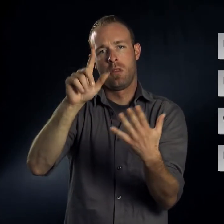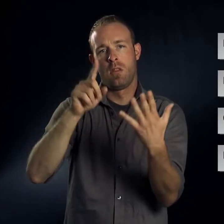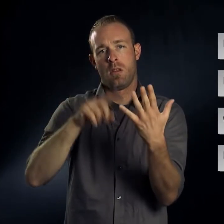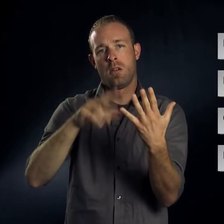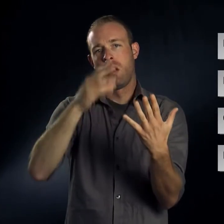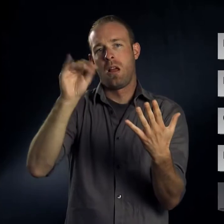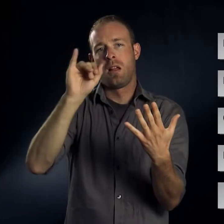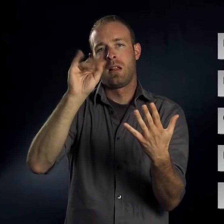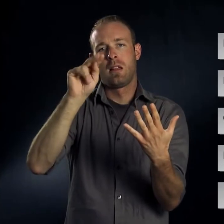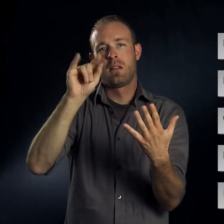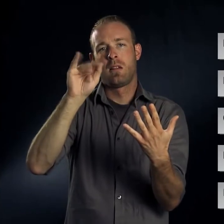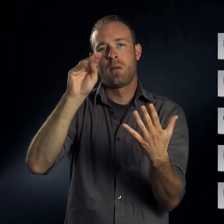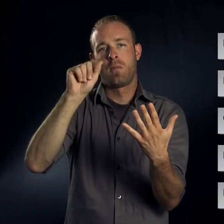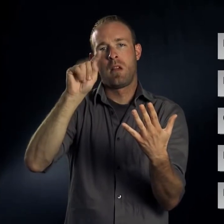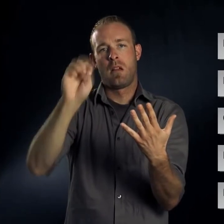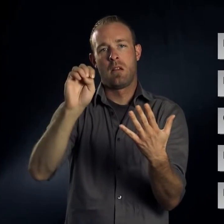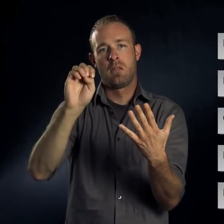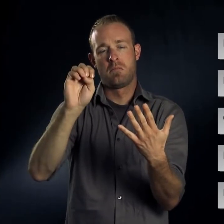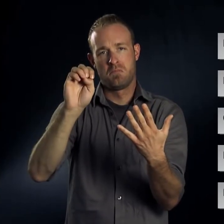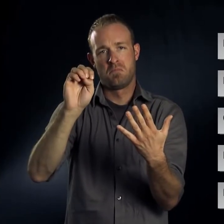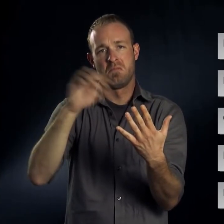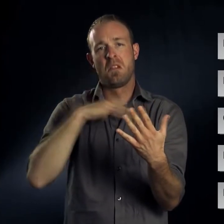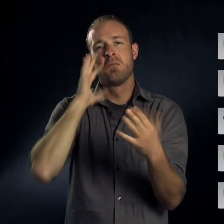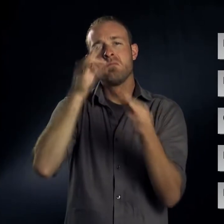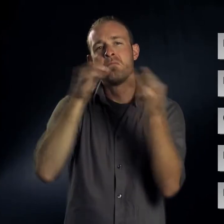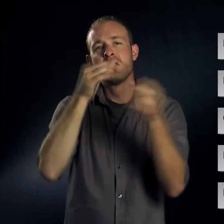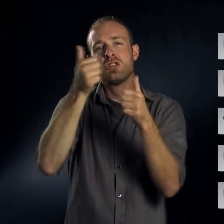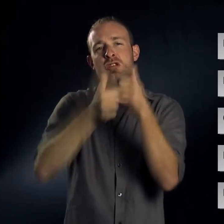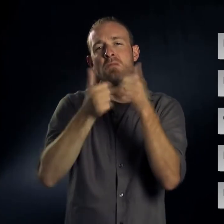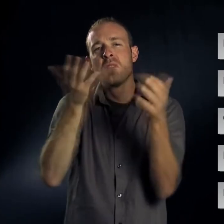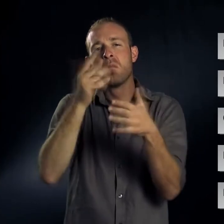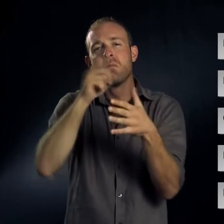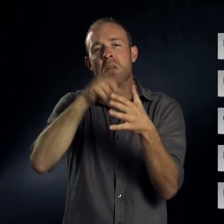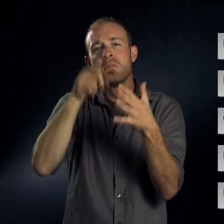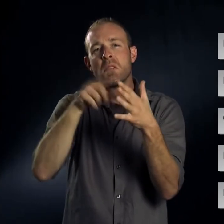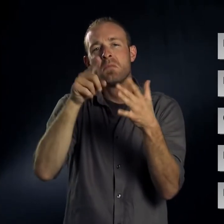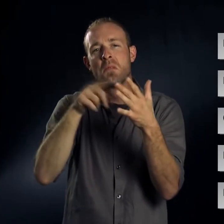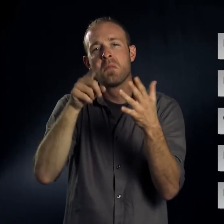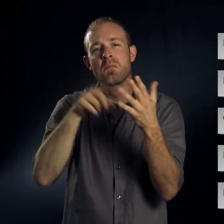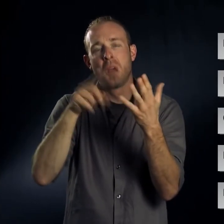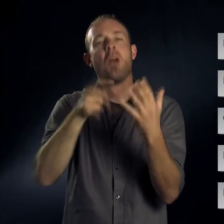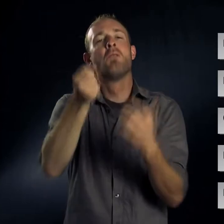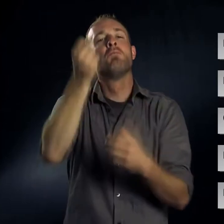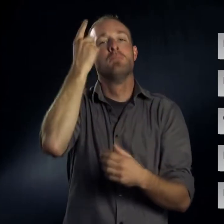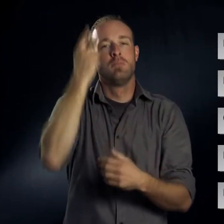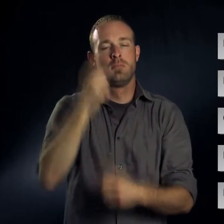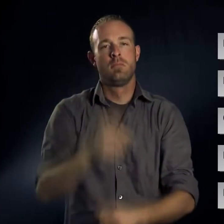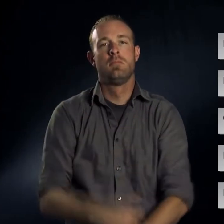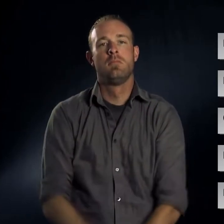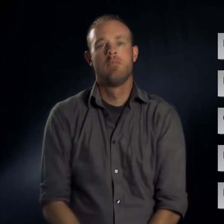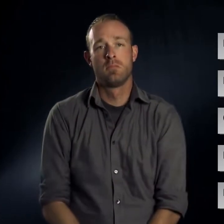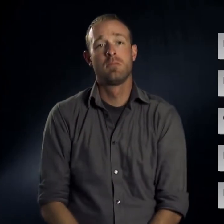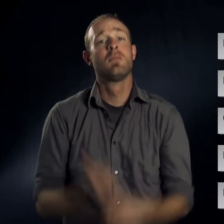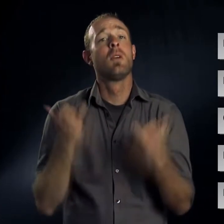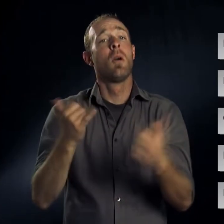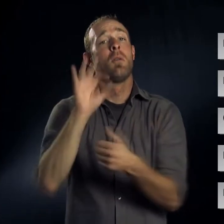is consultative. The fourth is informal. And the final register is